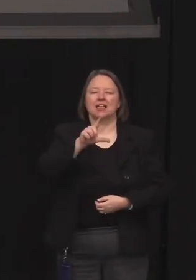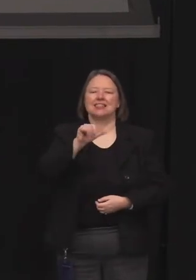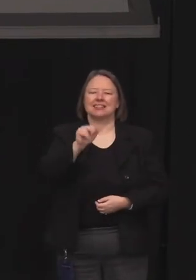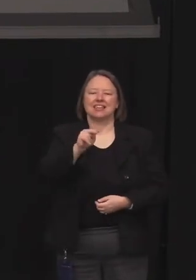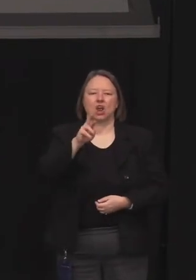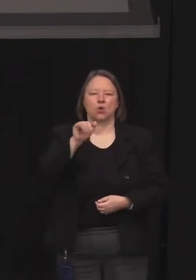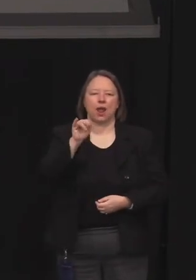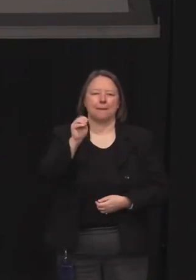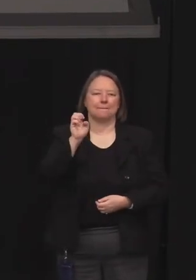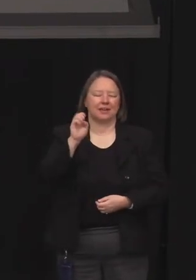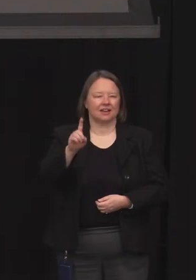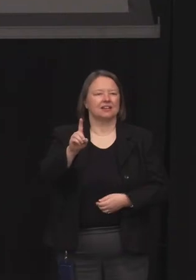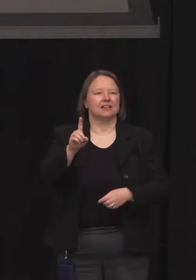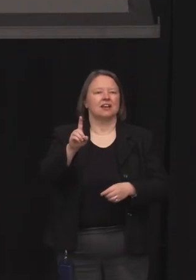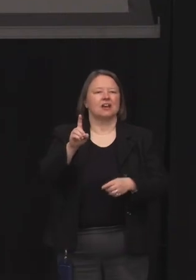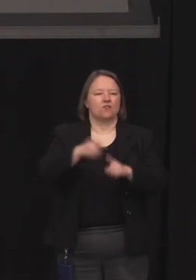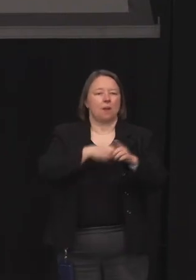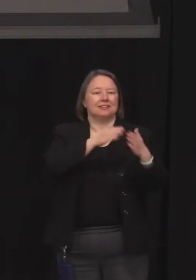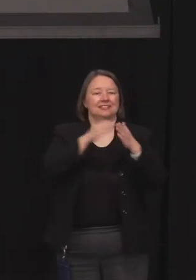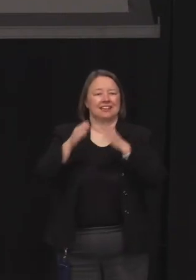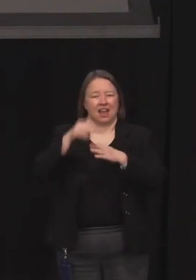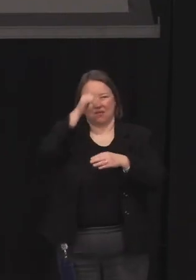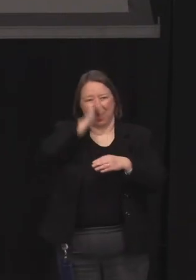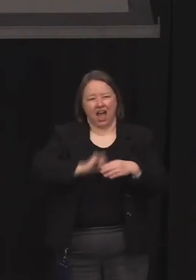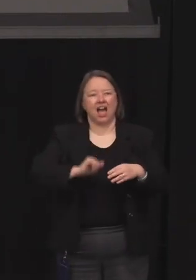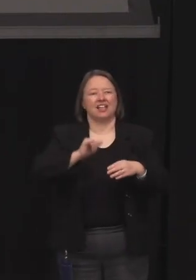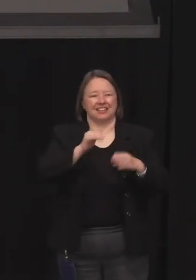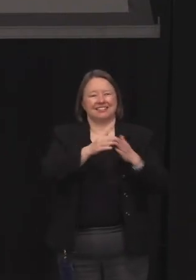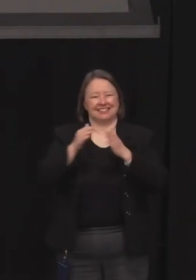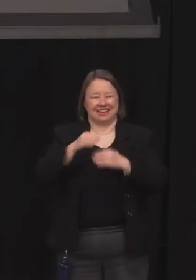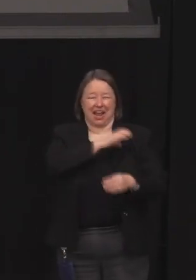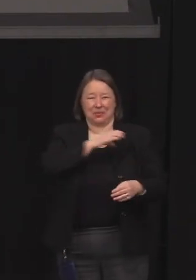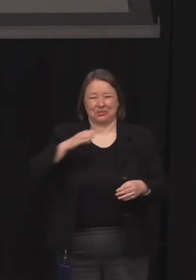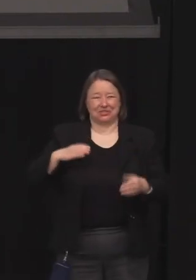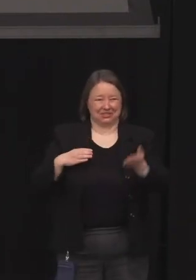Raymond from the Ottawa County City of Holland City Council.